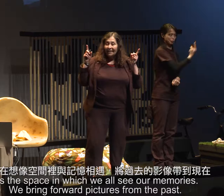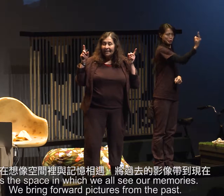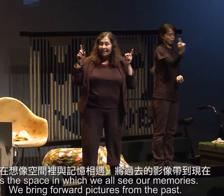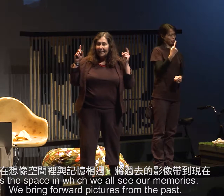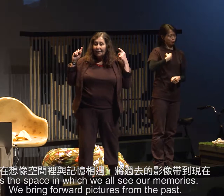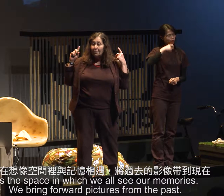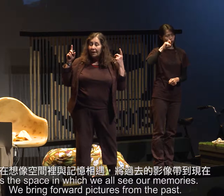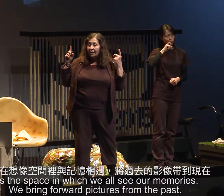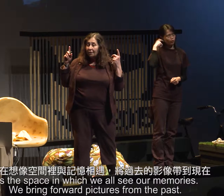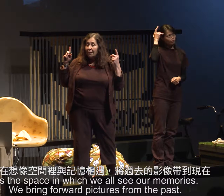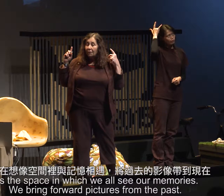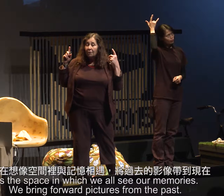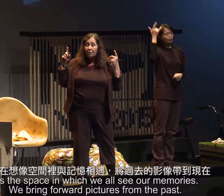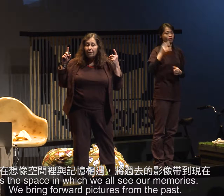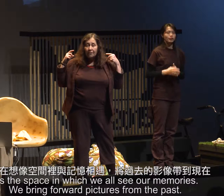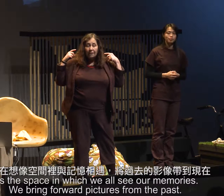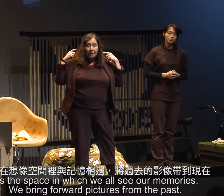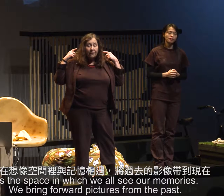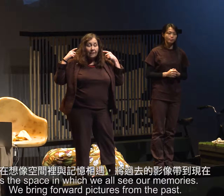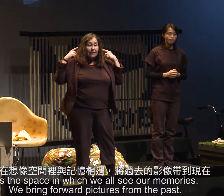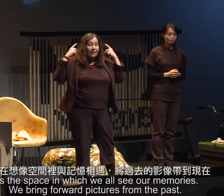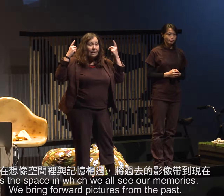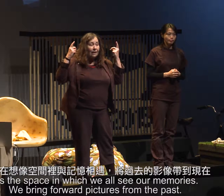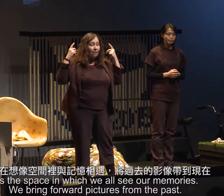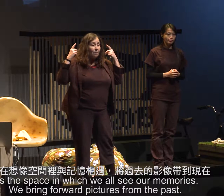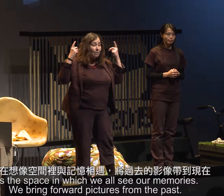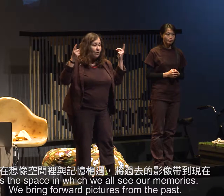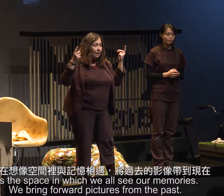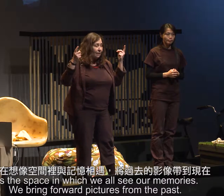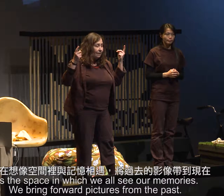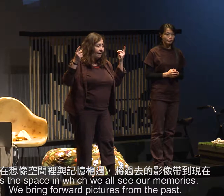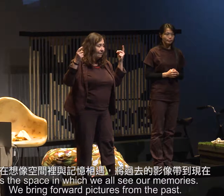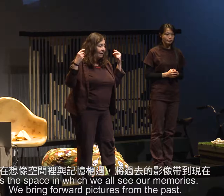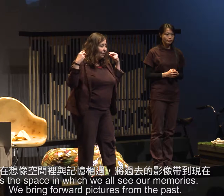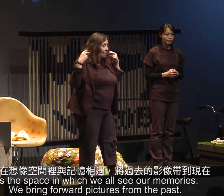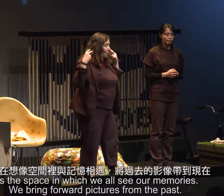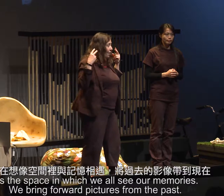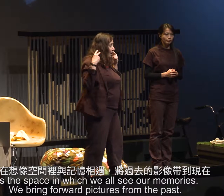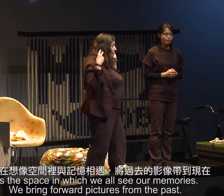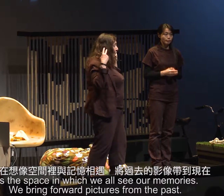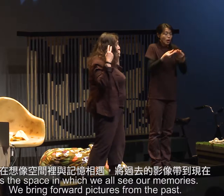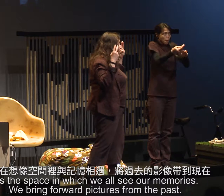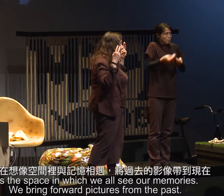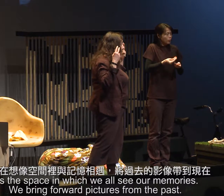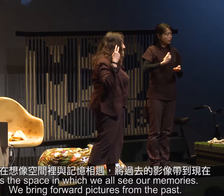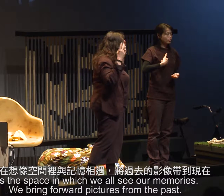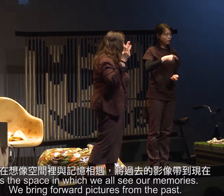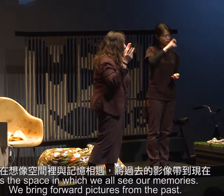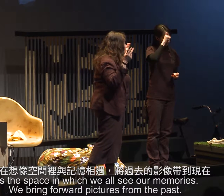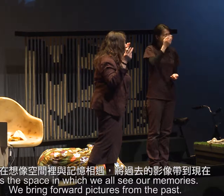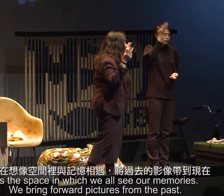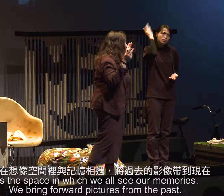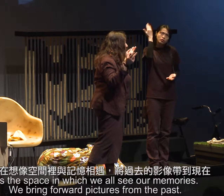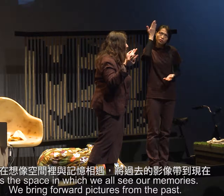space in which we all see our memories. We bring forward